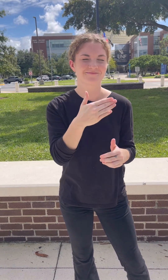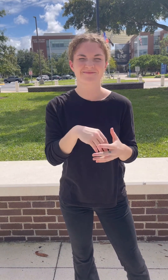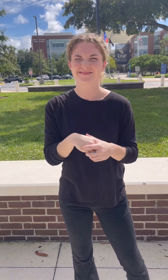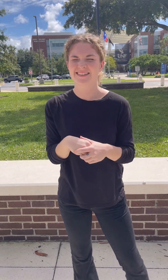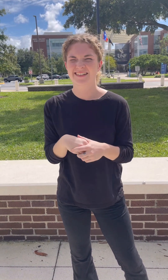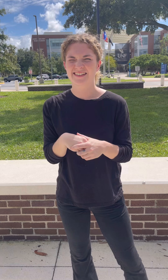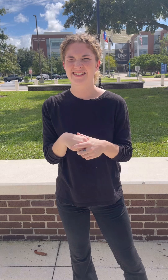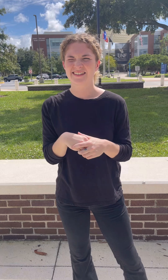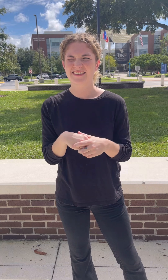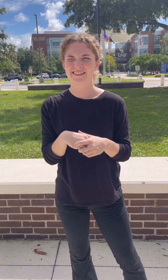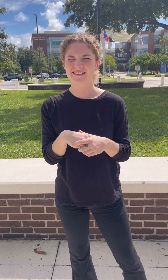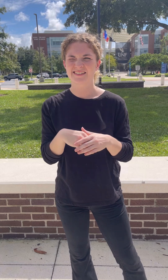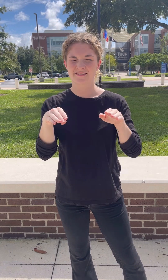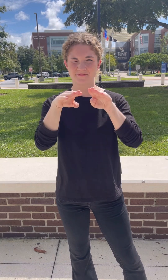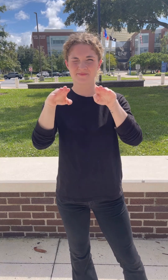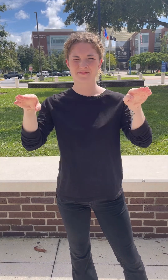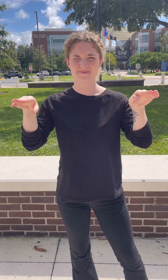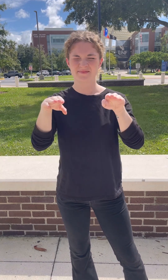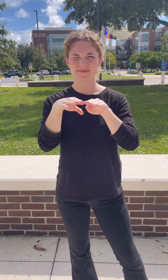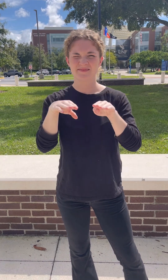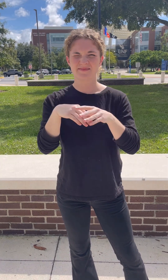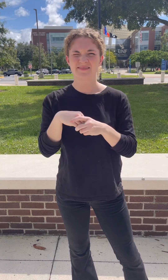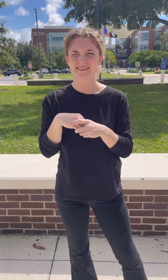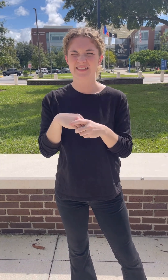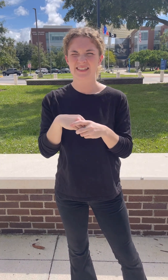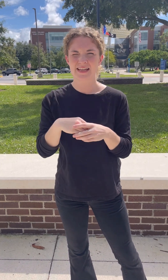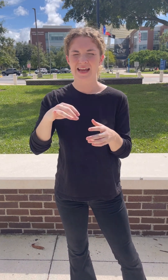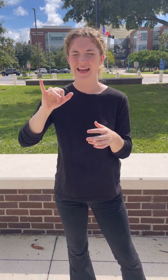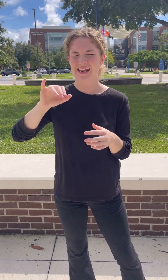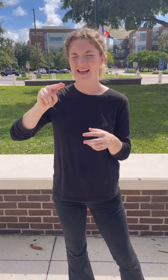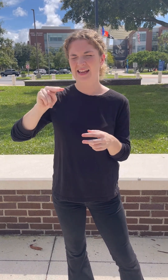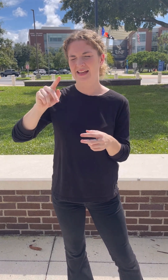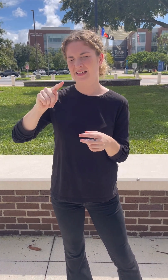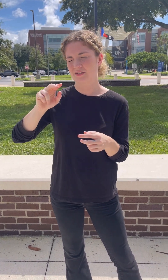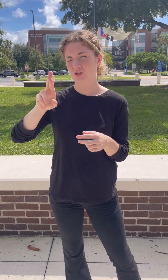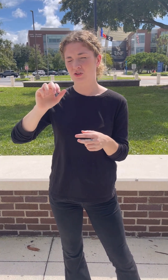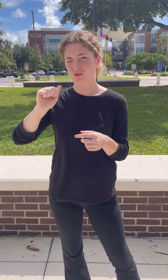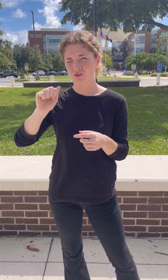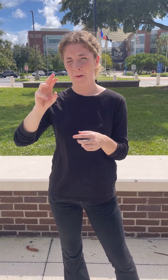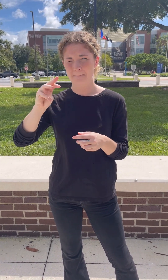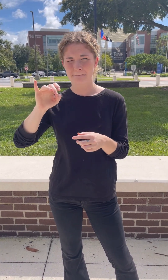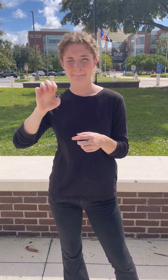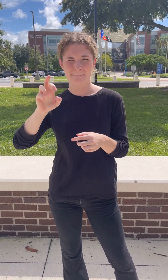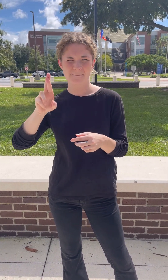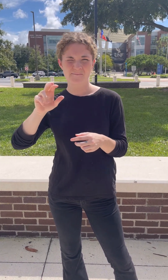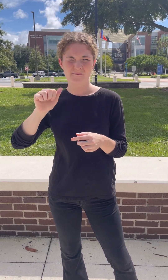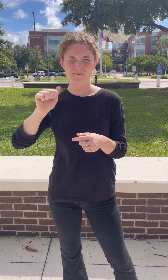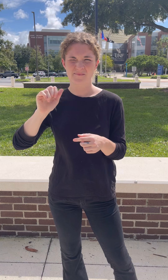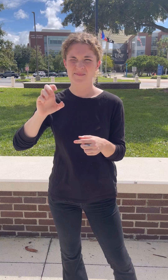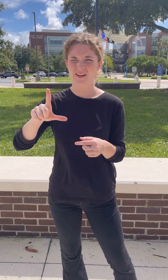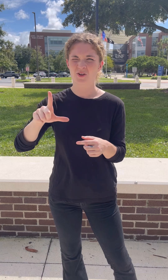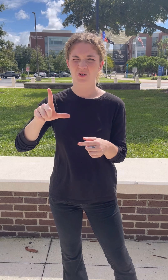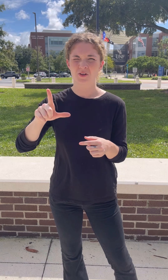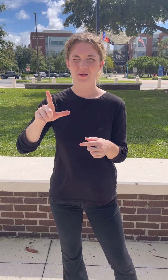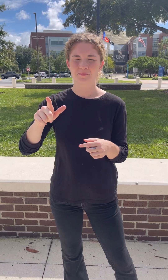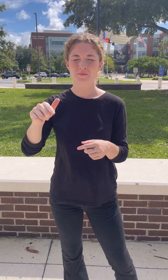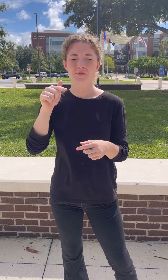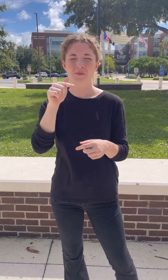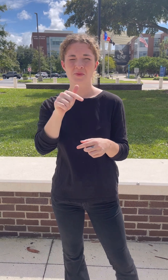Our middle level is going to be your intramural sports. Those are for students who want to play against other universities, just not at the T1 level. And then our